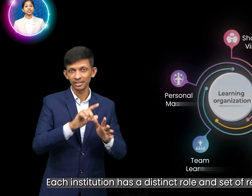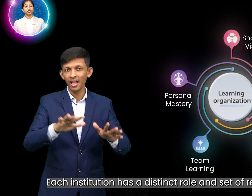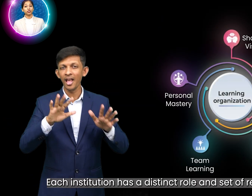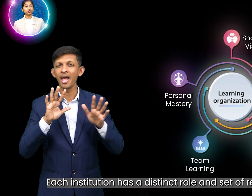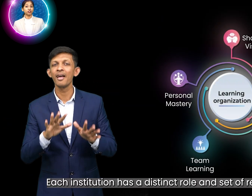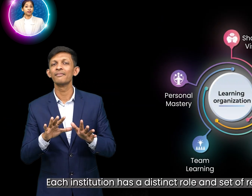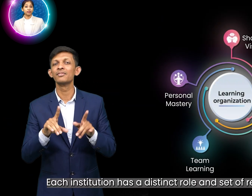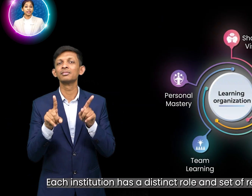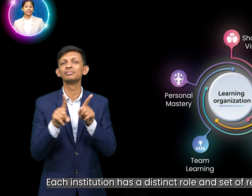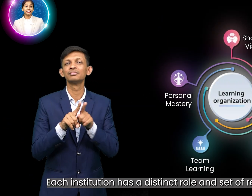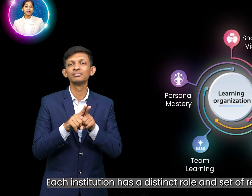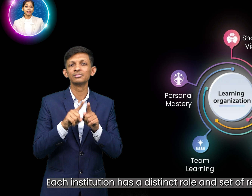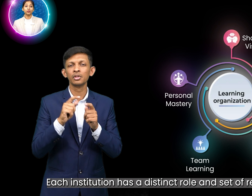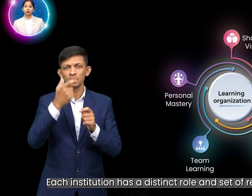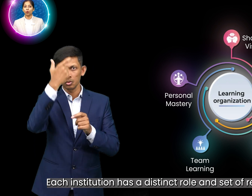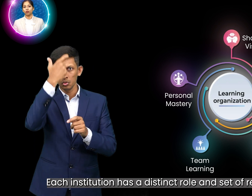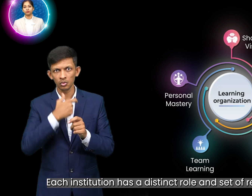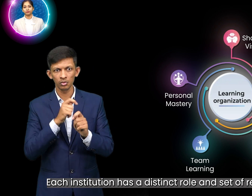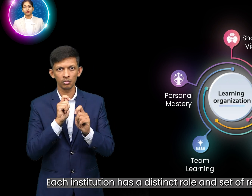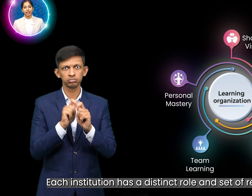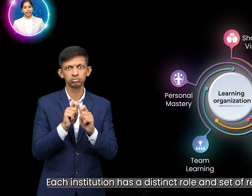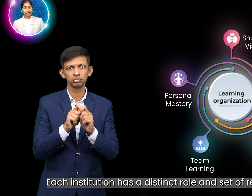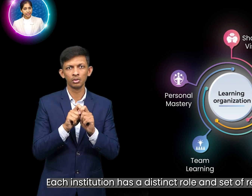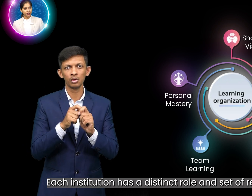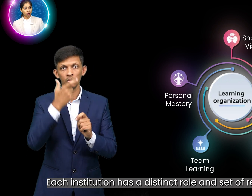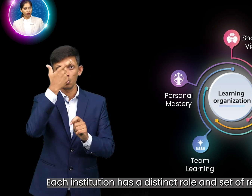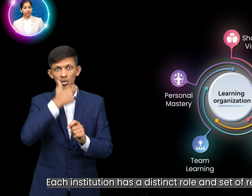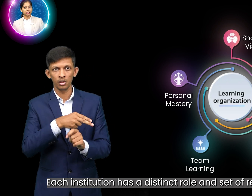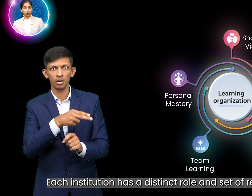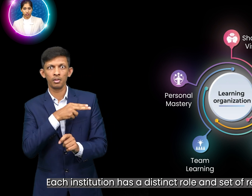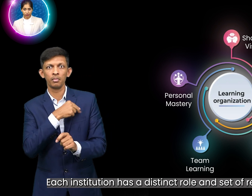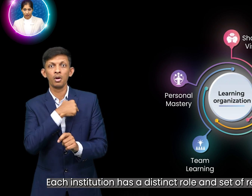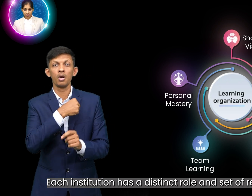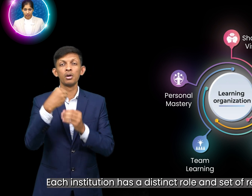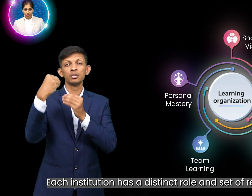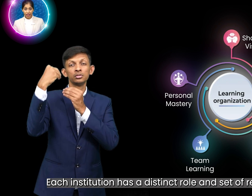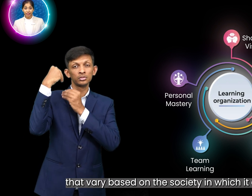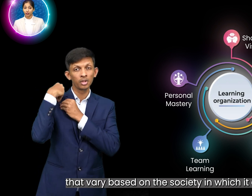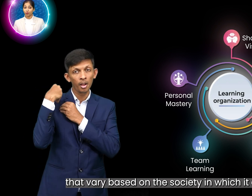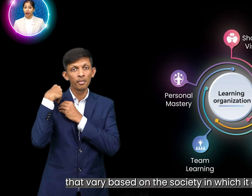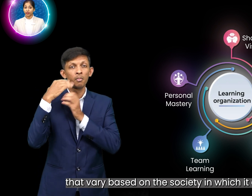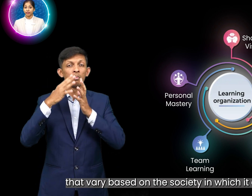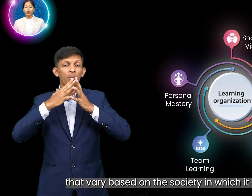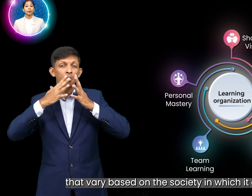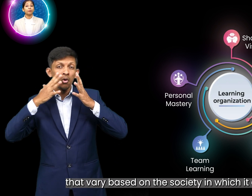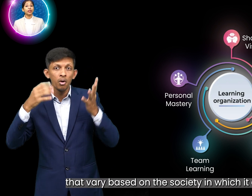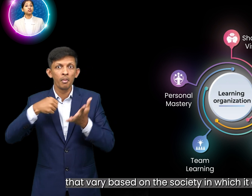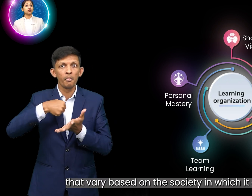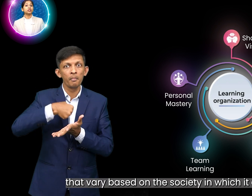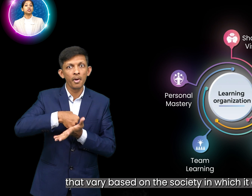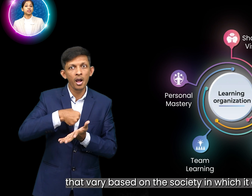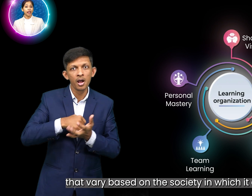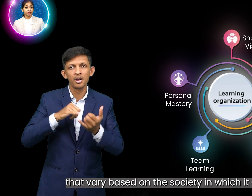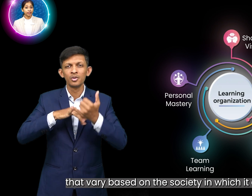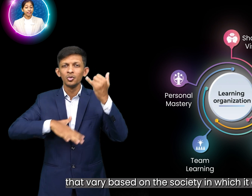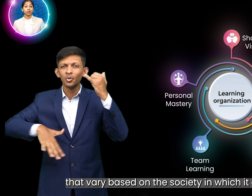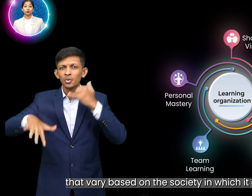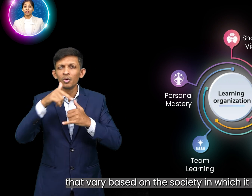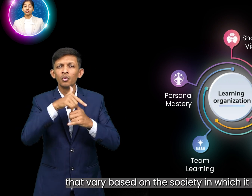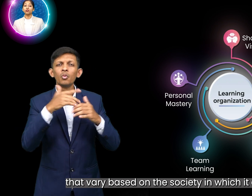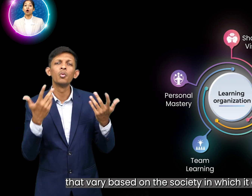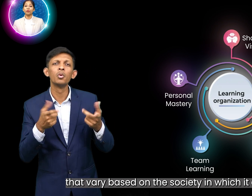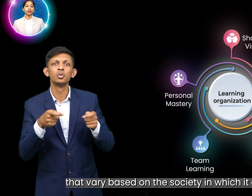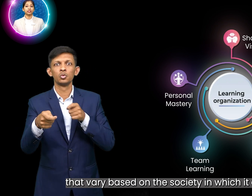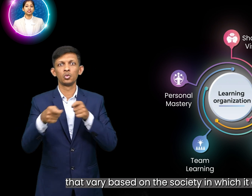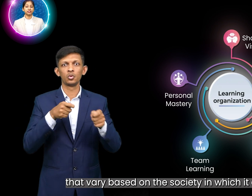Each institution has a distinct role and set of responsibilities that vary based on the society in